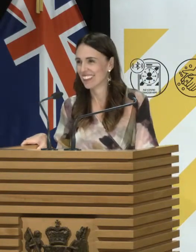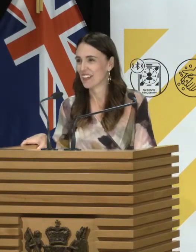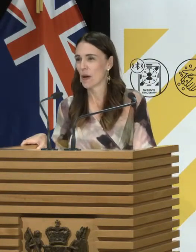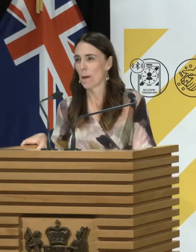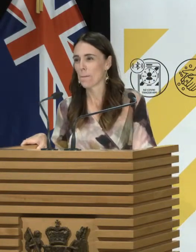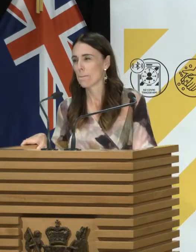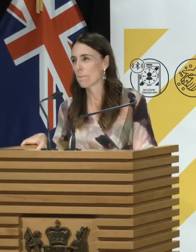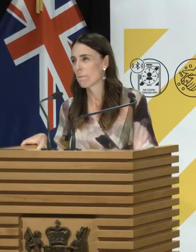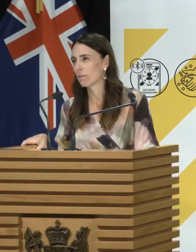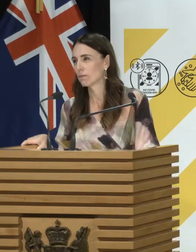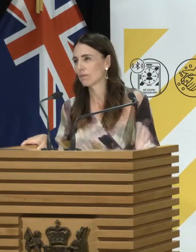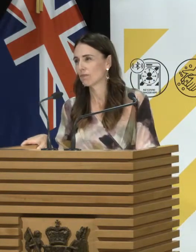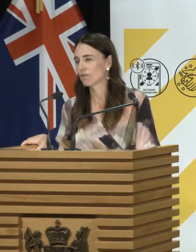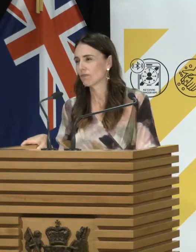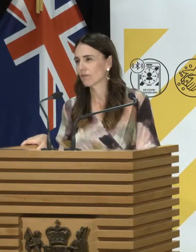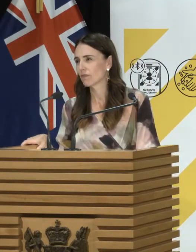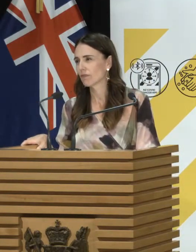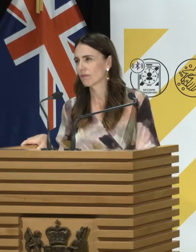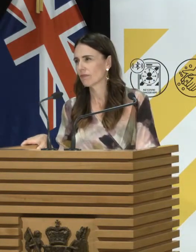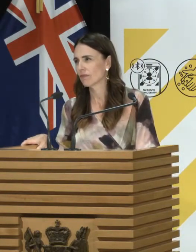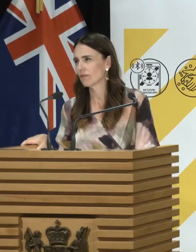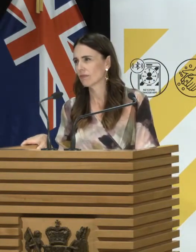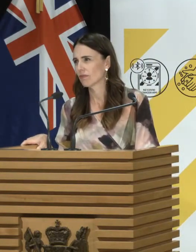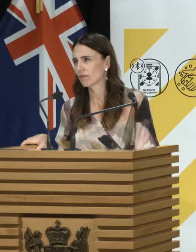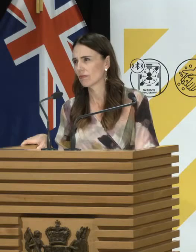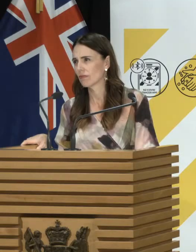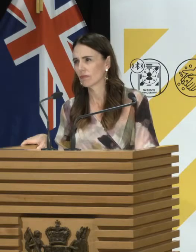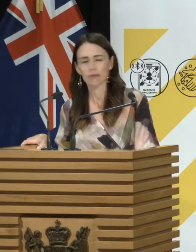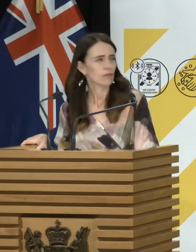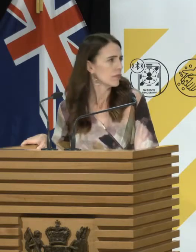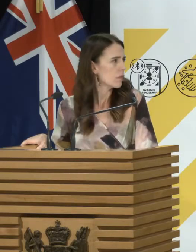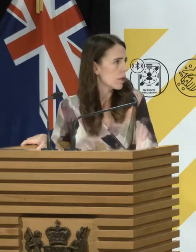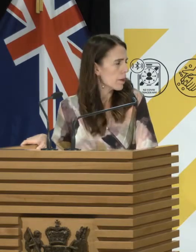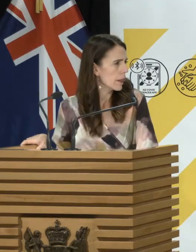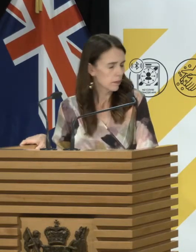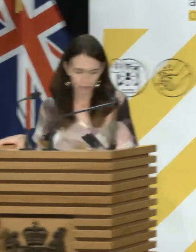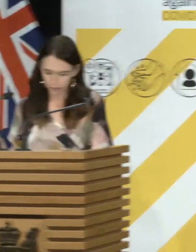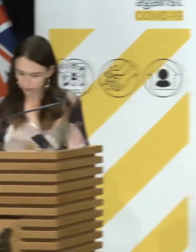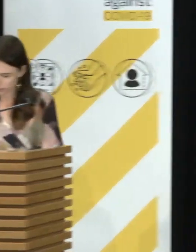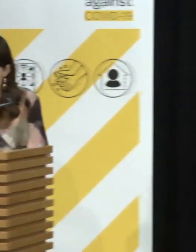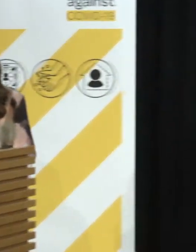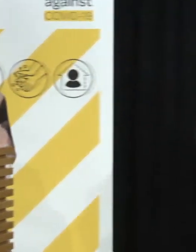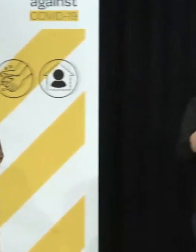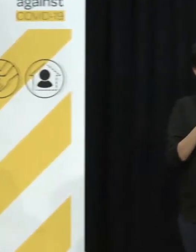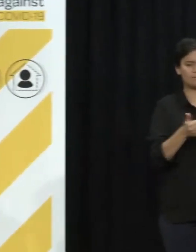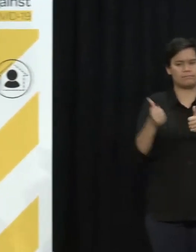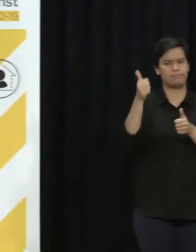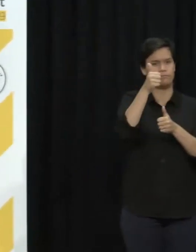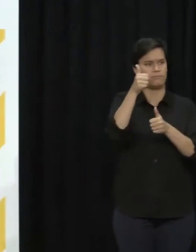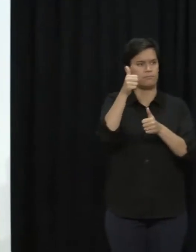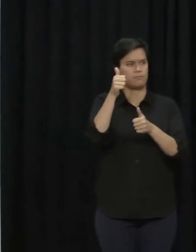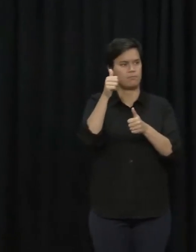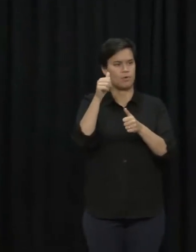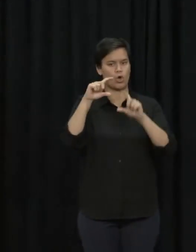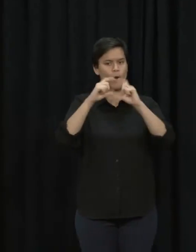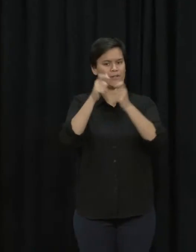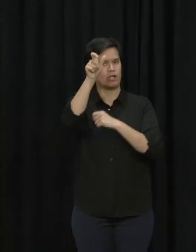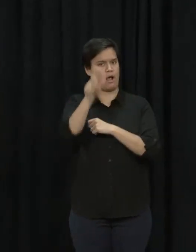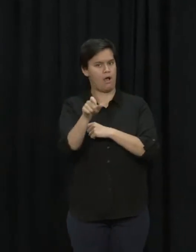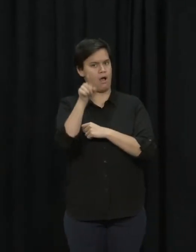you spoke to the police commissioner before you came here. Can you tell us what your conversation was about? We were talking about this very thing about